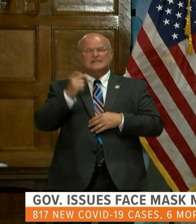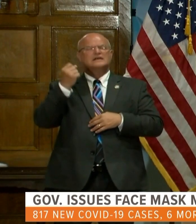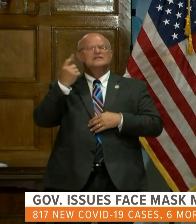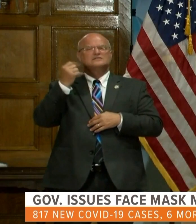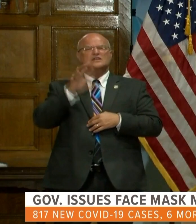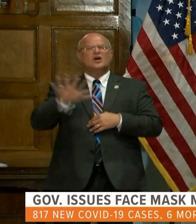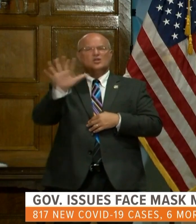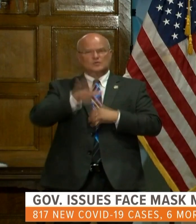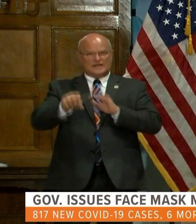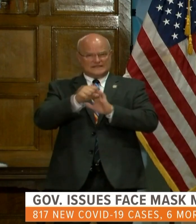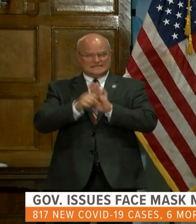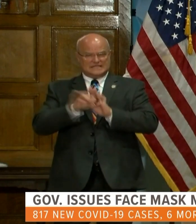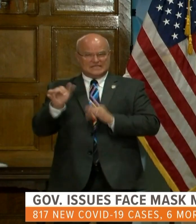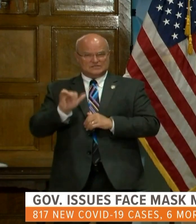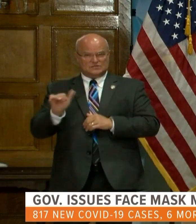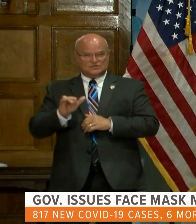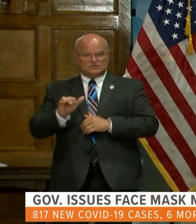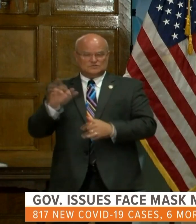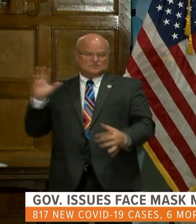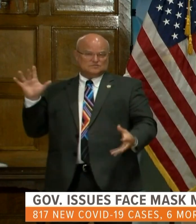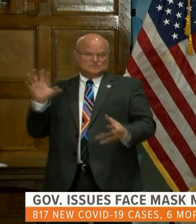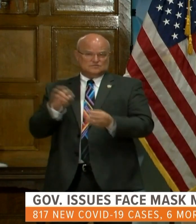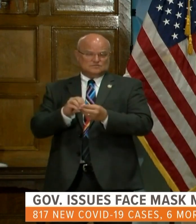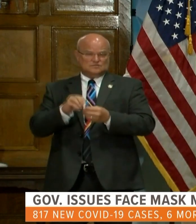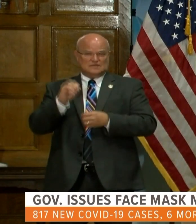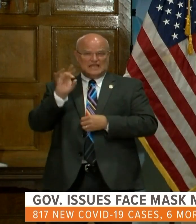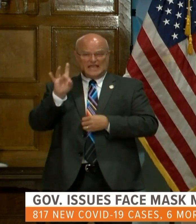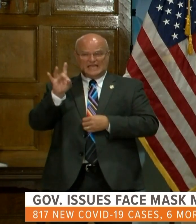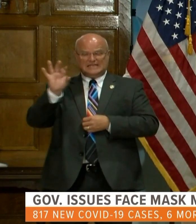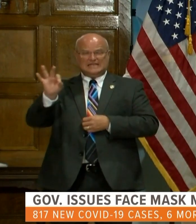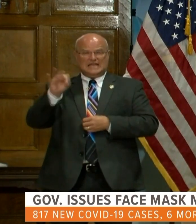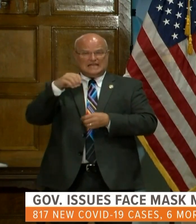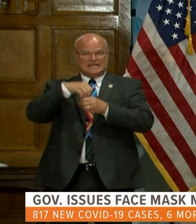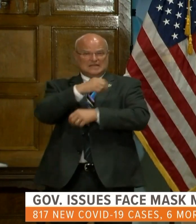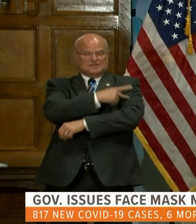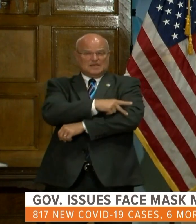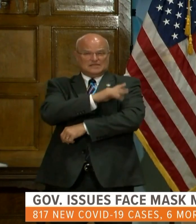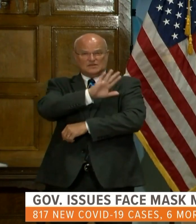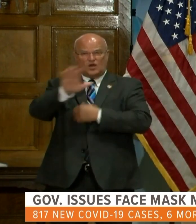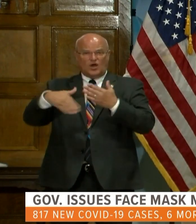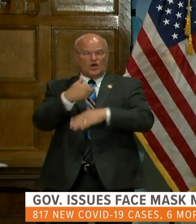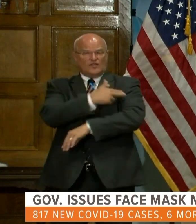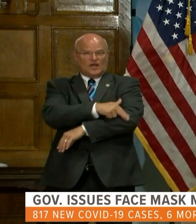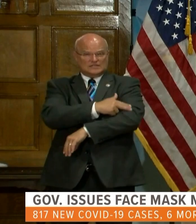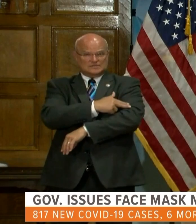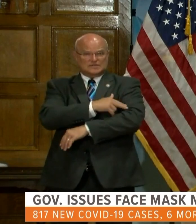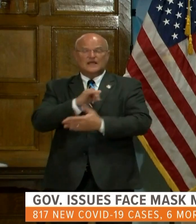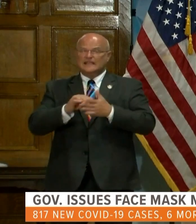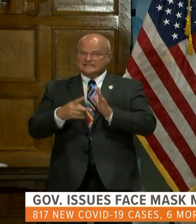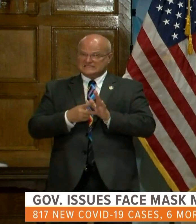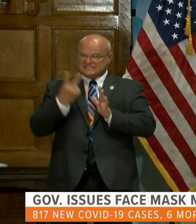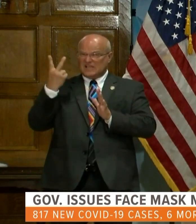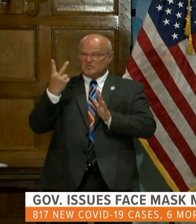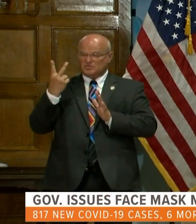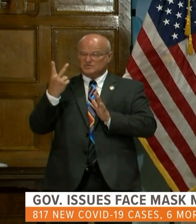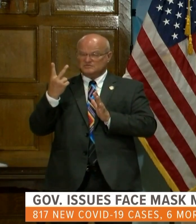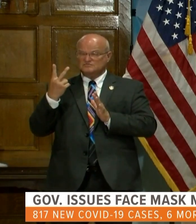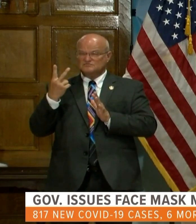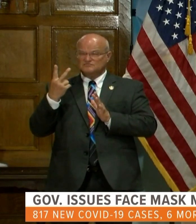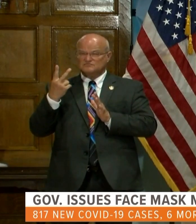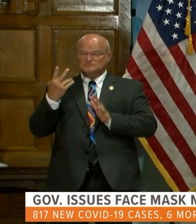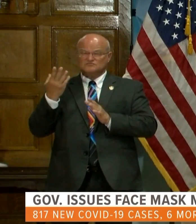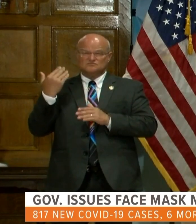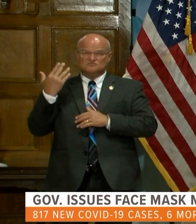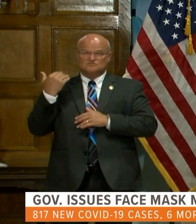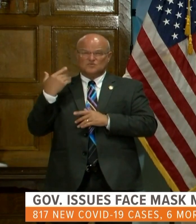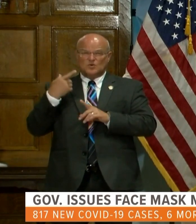across the state. Today, we have a total of 89 COVID-19 positive inpatients in all of our hospitals, so that's also about double, just slightly more than double